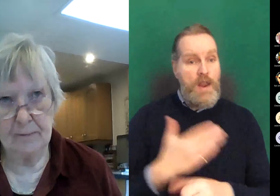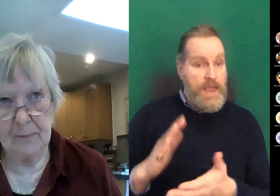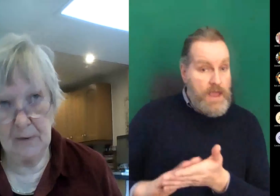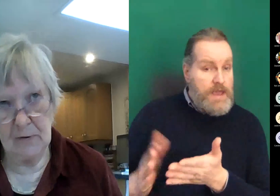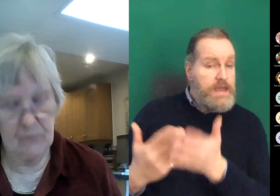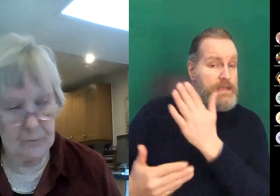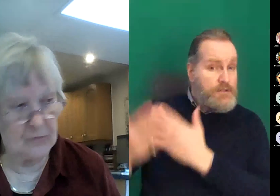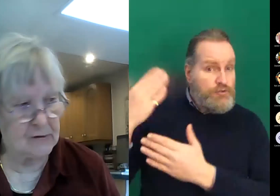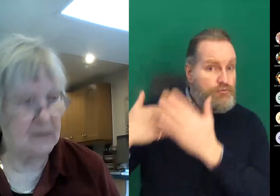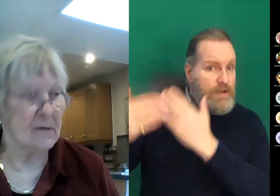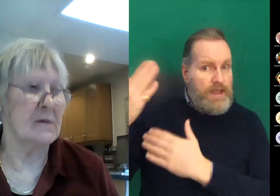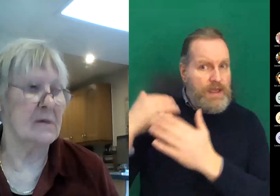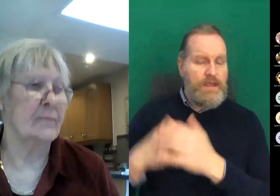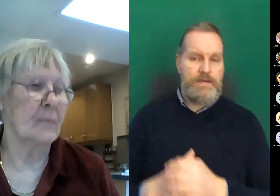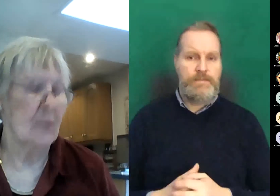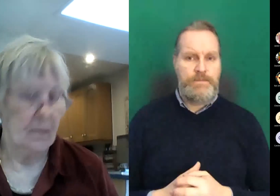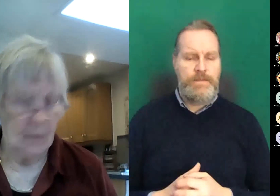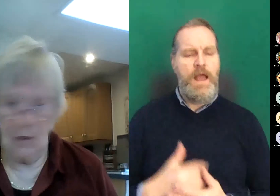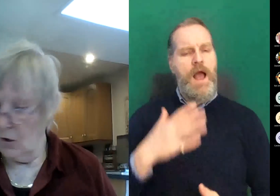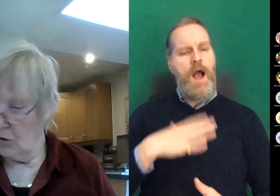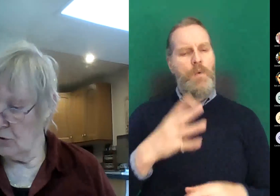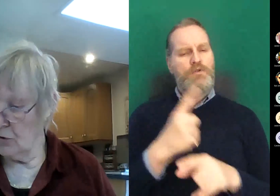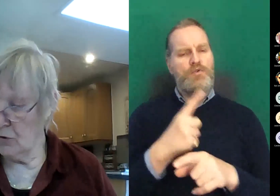want to look at the period from the 60s.